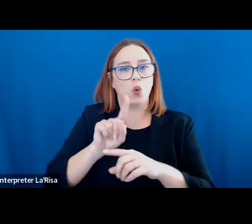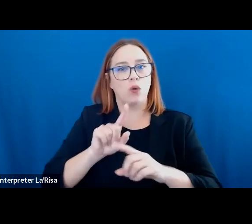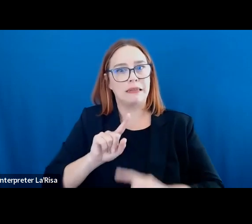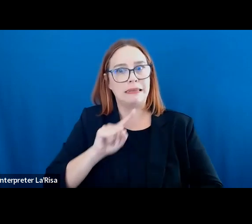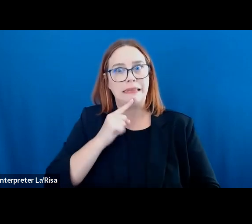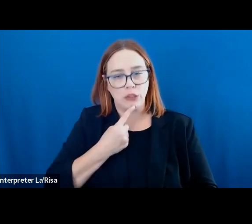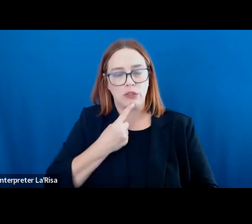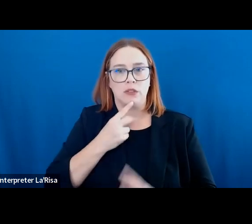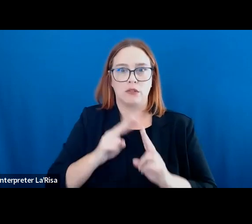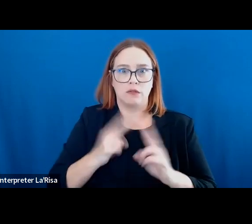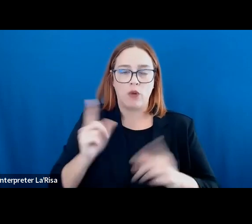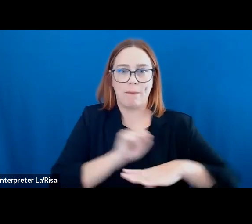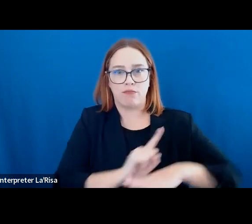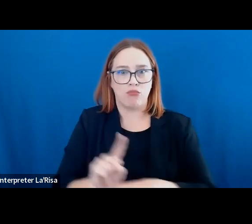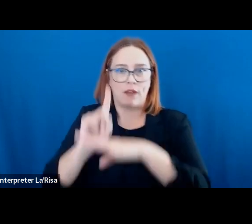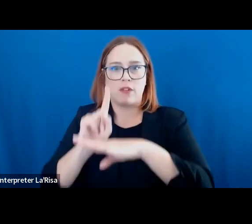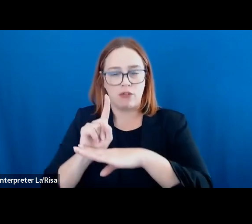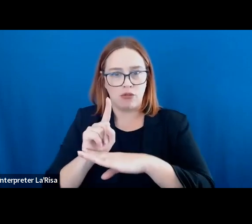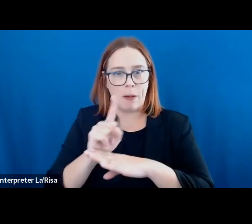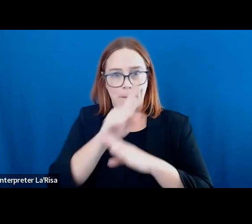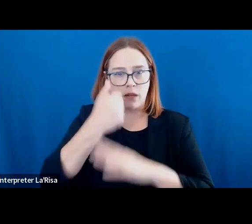And this comes from we